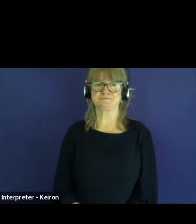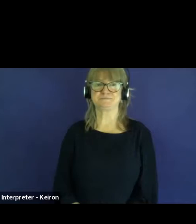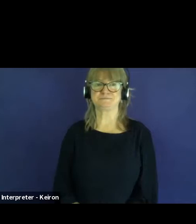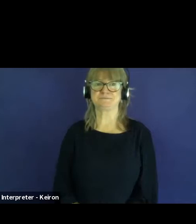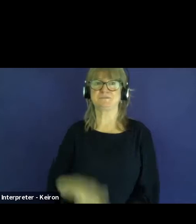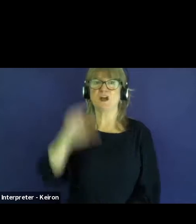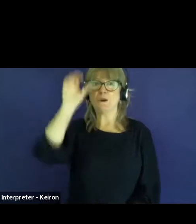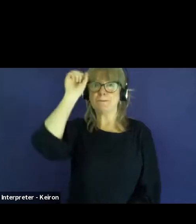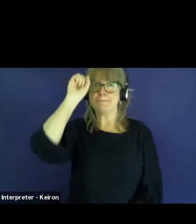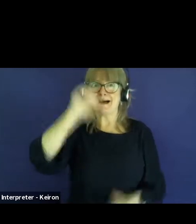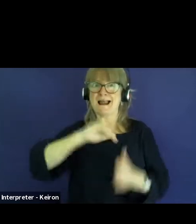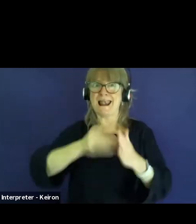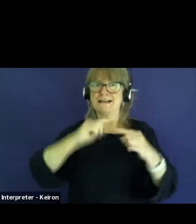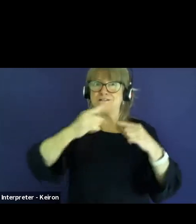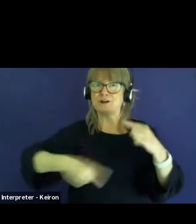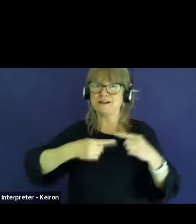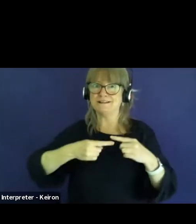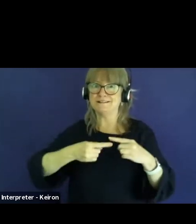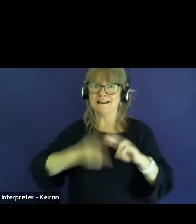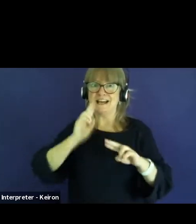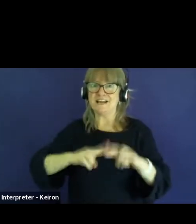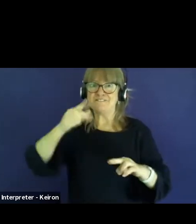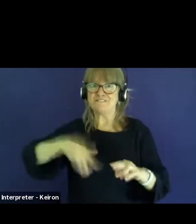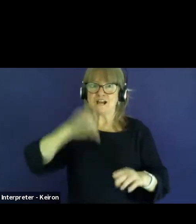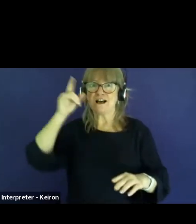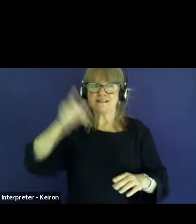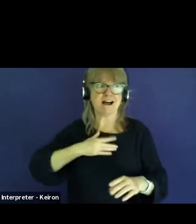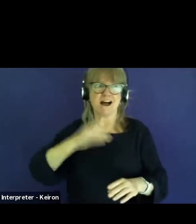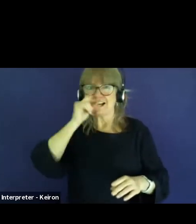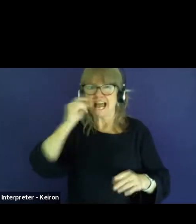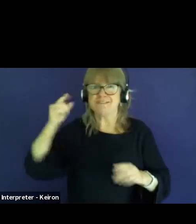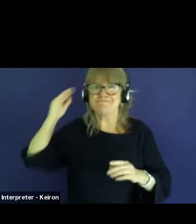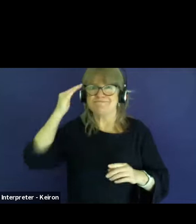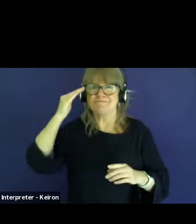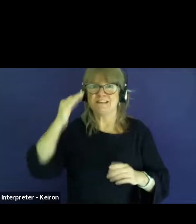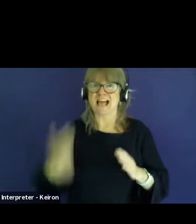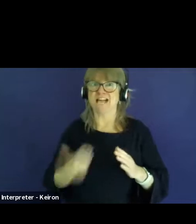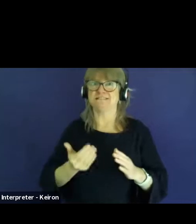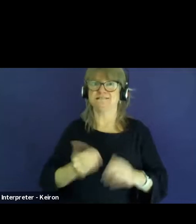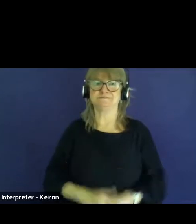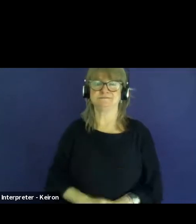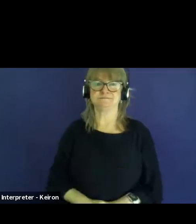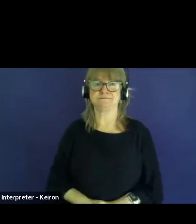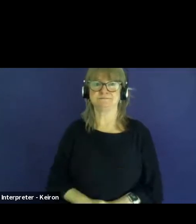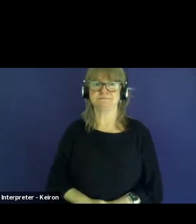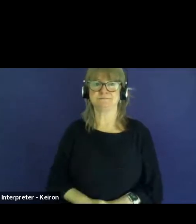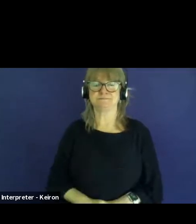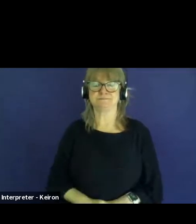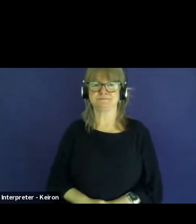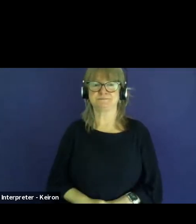Remember, this is our last round. If you feel like you can push yourself, add that pulse in. Last 30